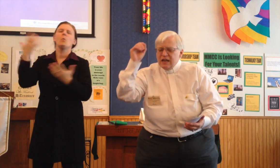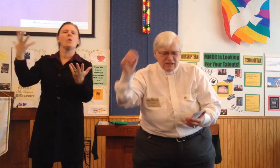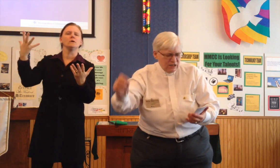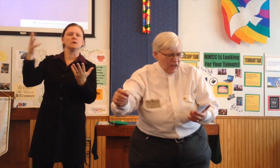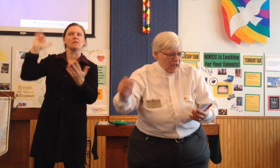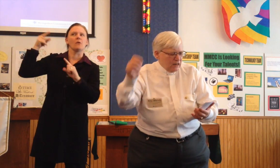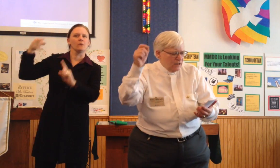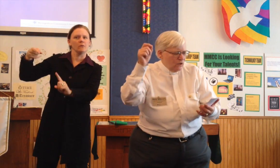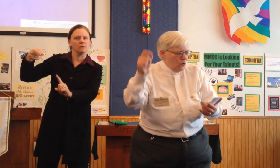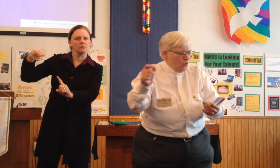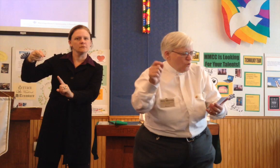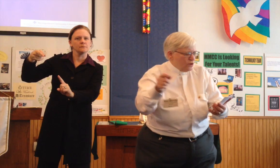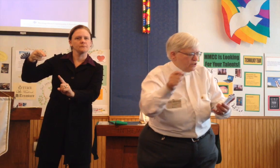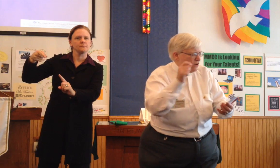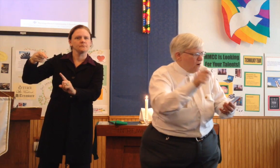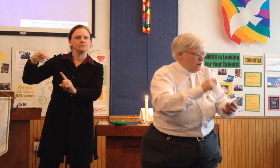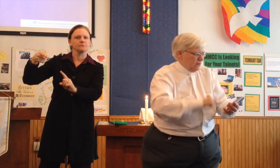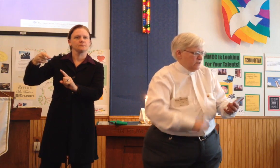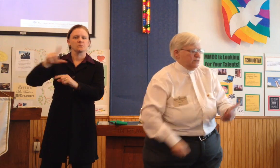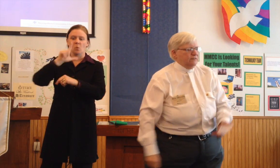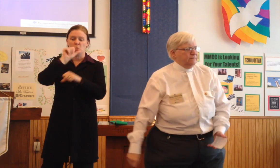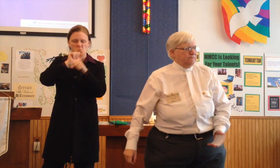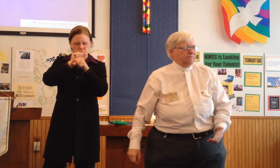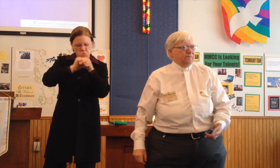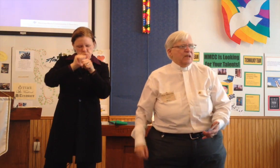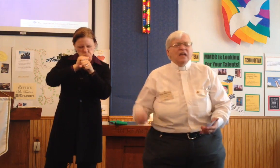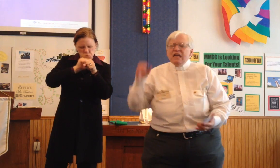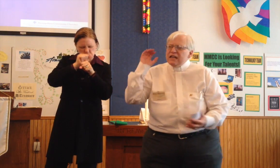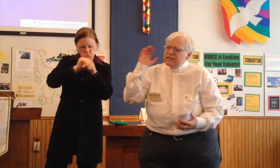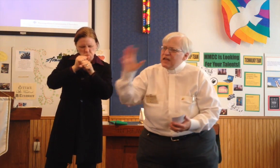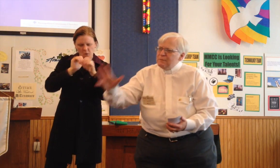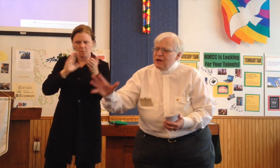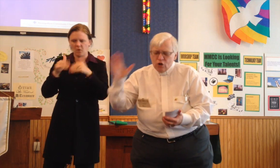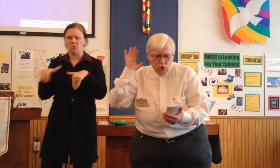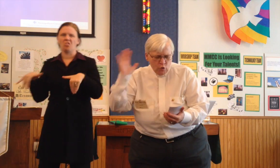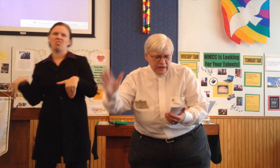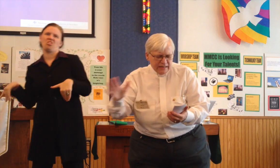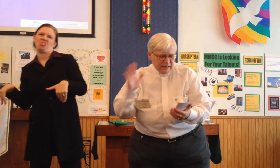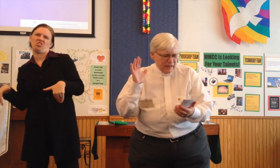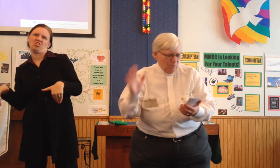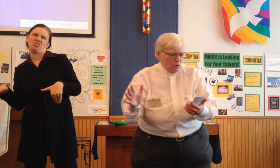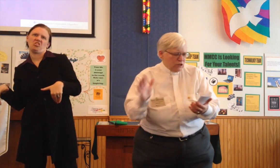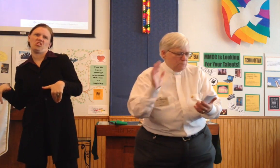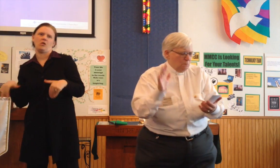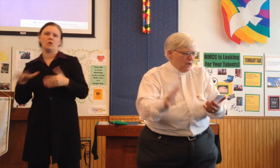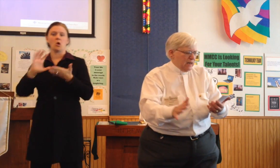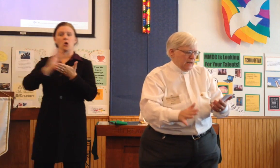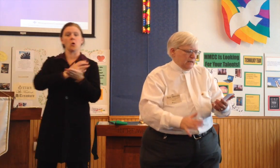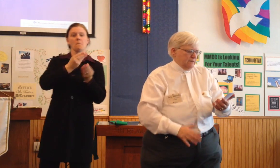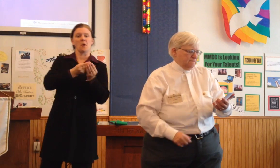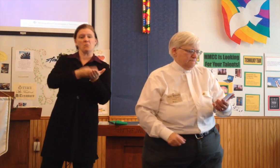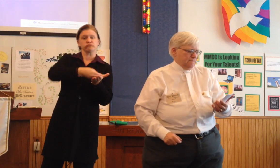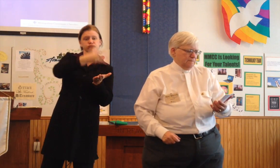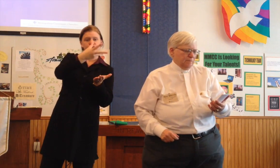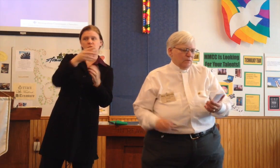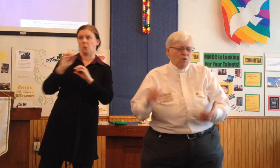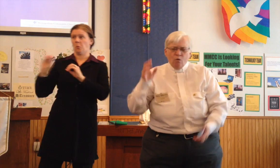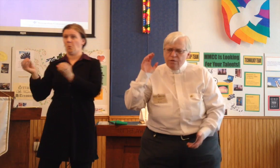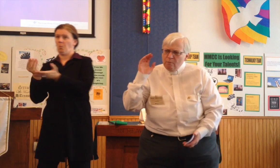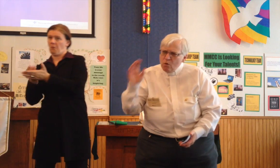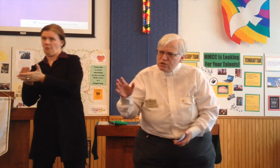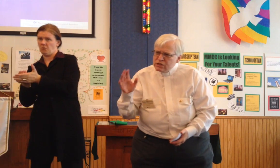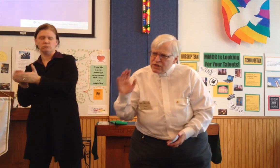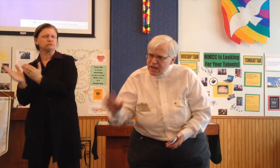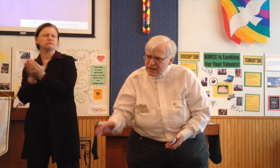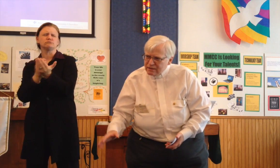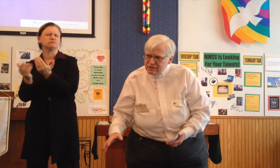Because it's not who works the hardest. It's not about who gets the most money or